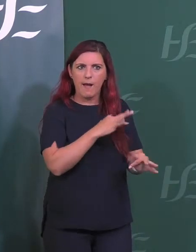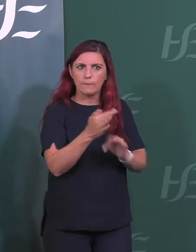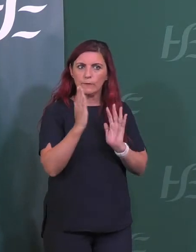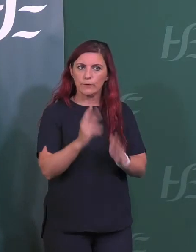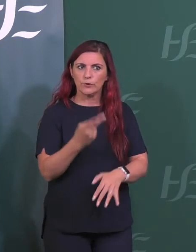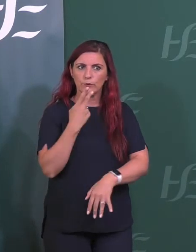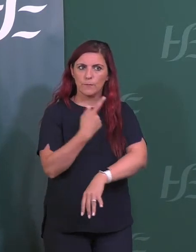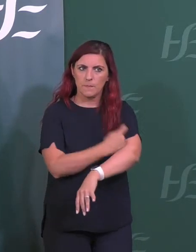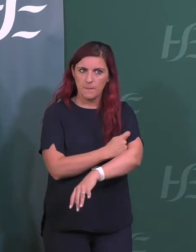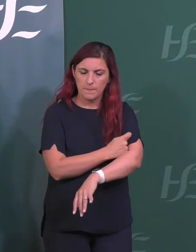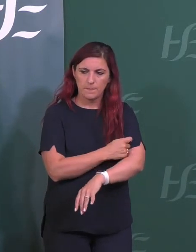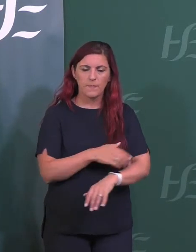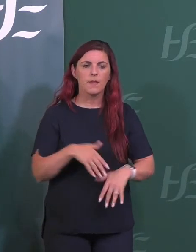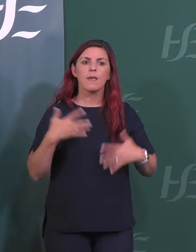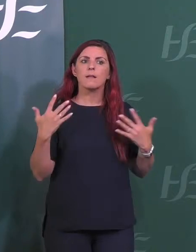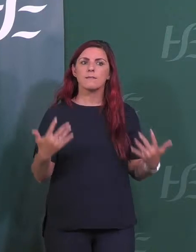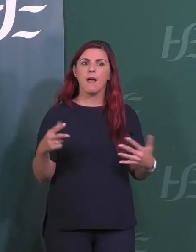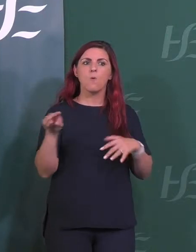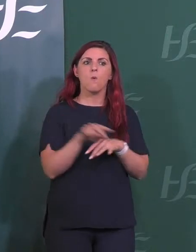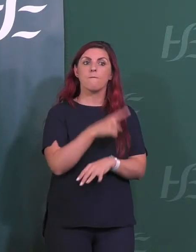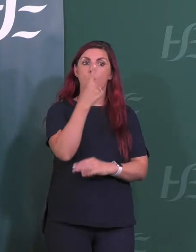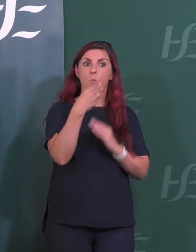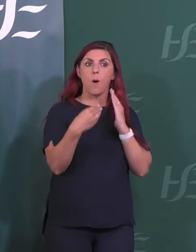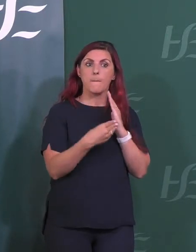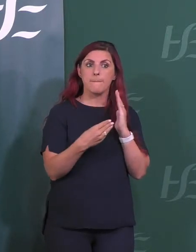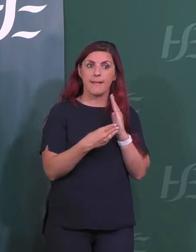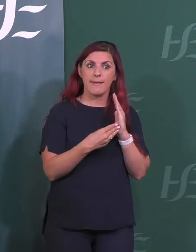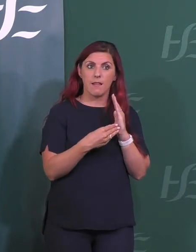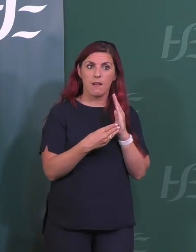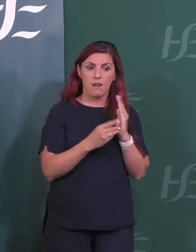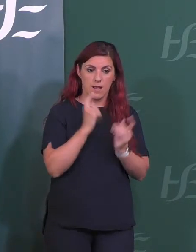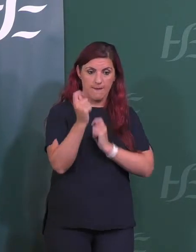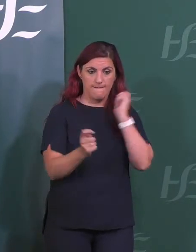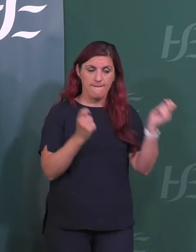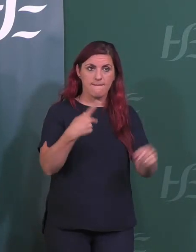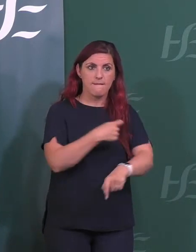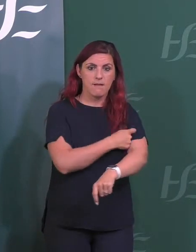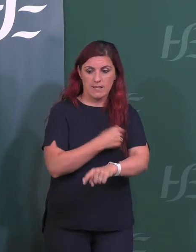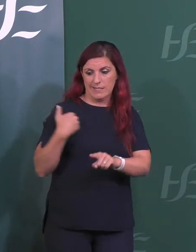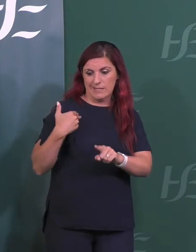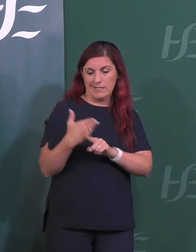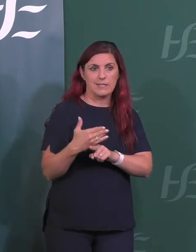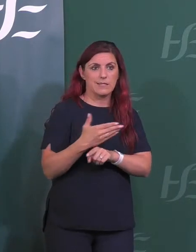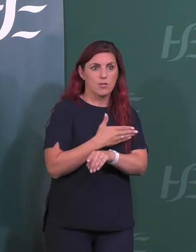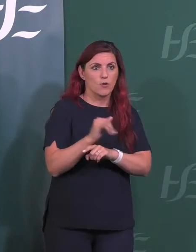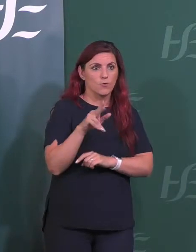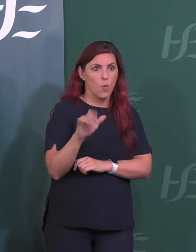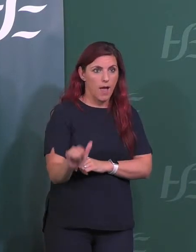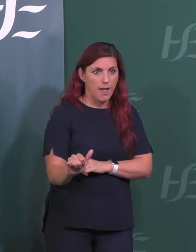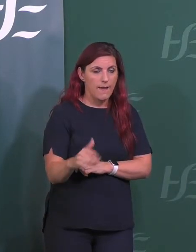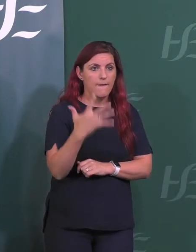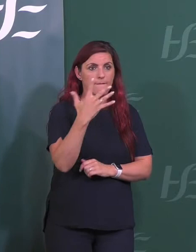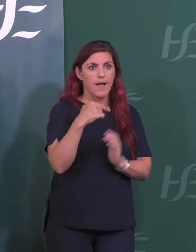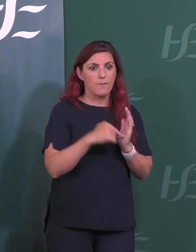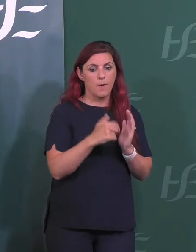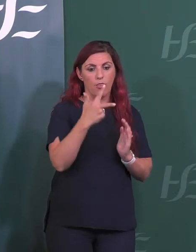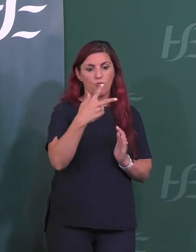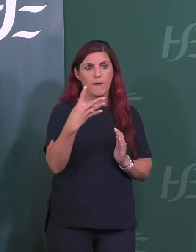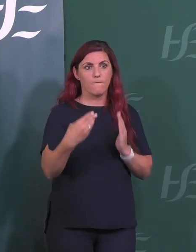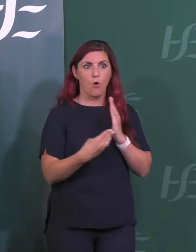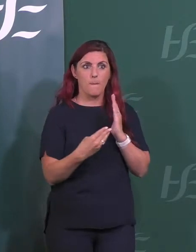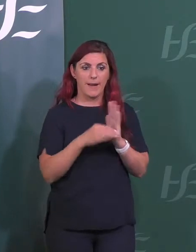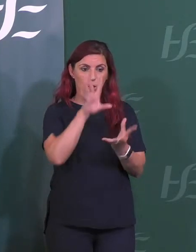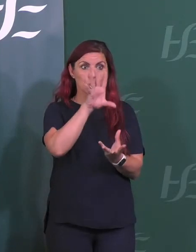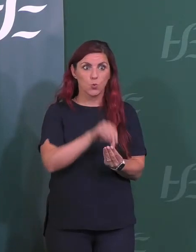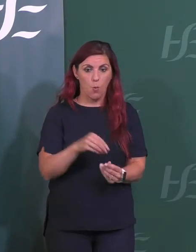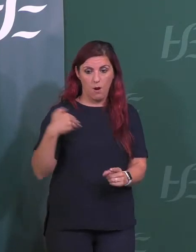overall now over 1 million doses administered since the beginning of July, 5.34 million vaccines administered up to yesterday. Over 3